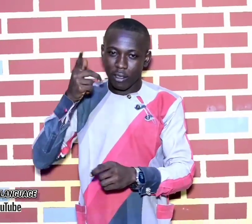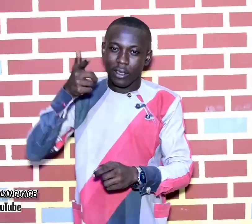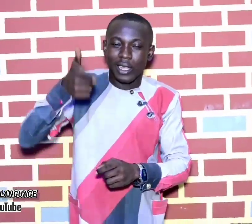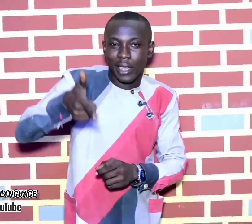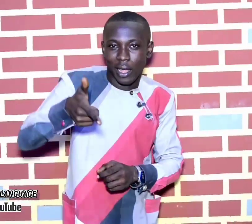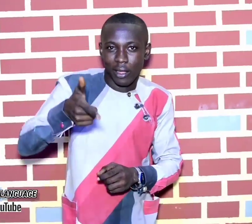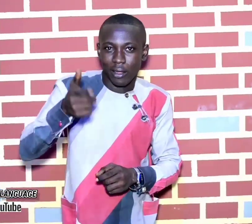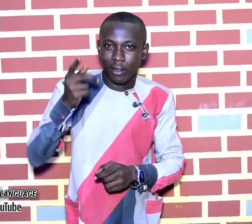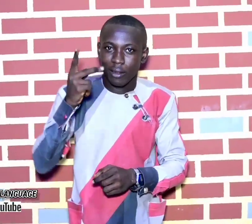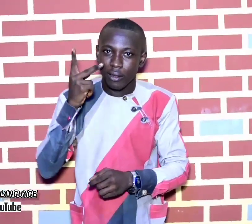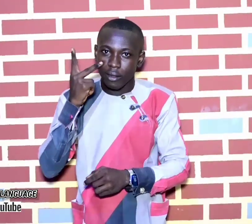you later.